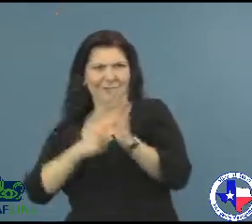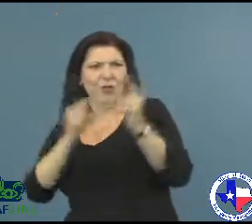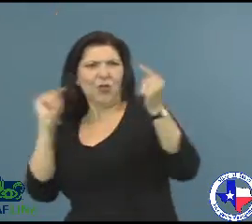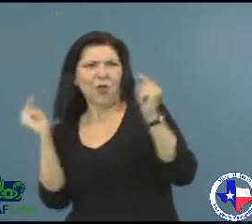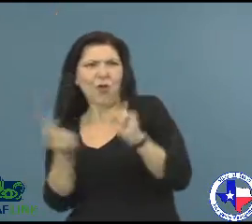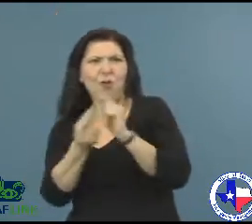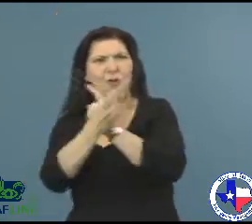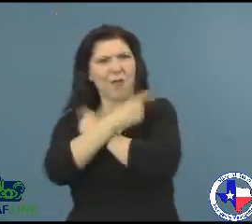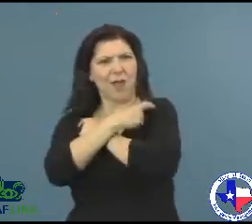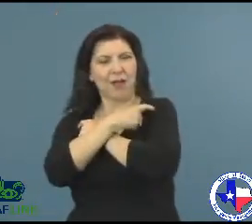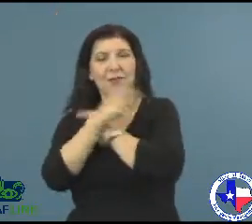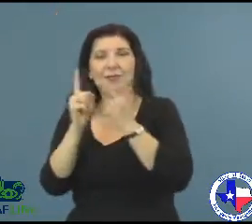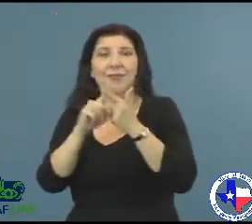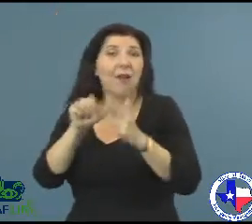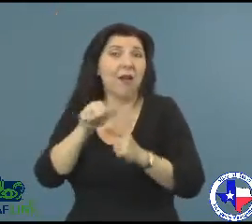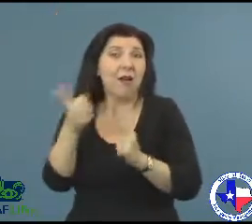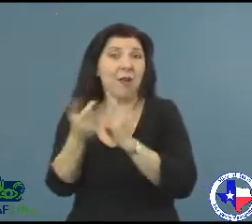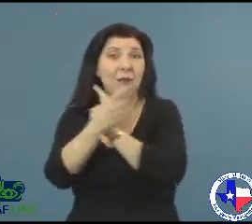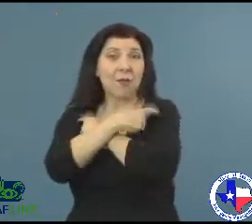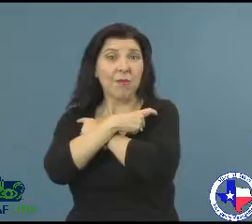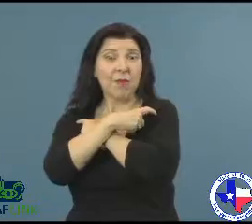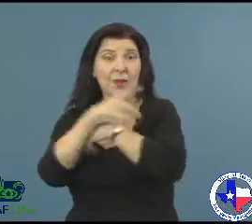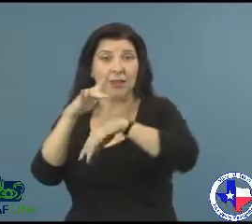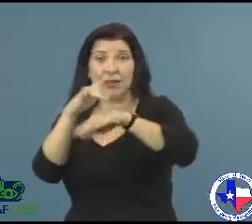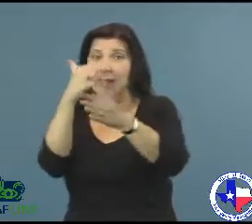Do not handle these or any other bats.